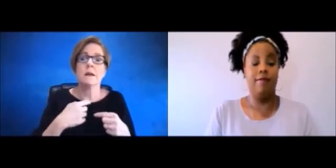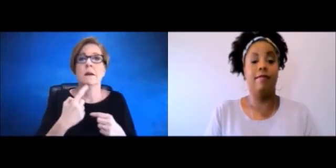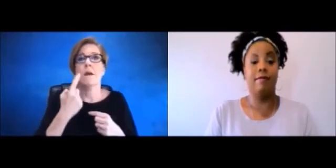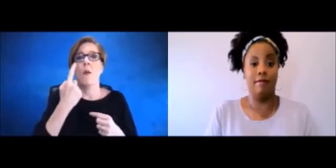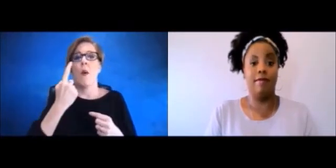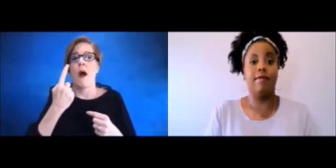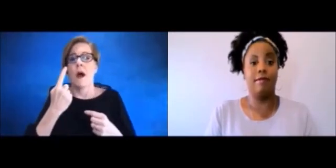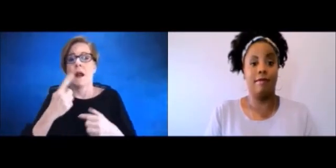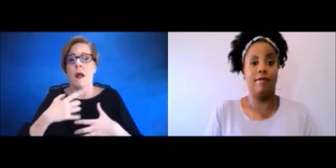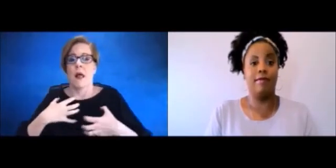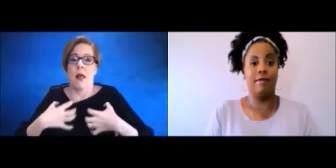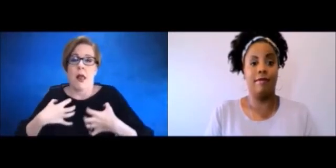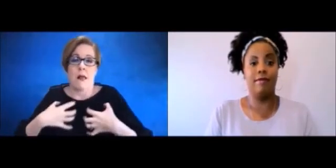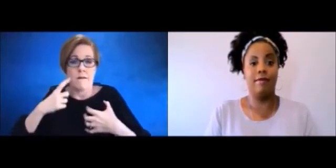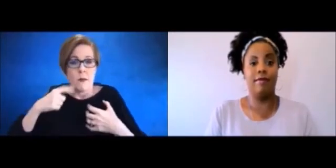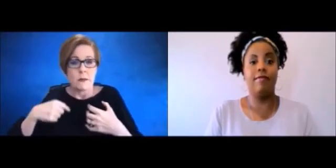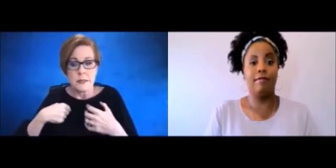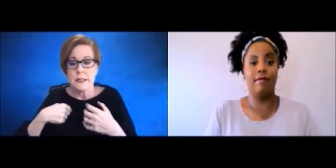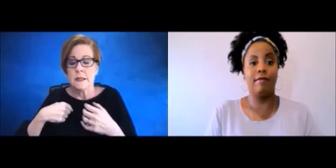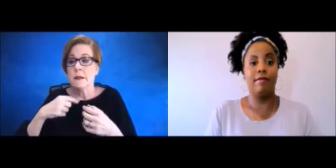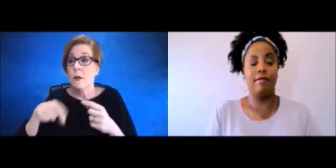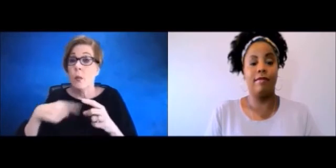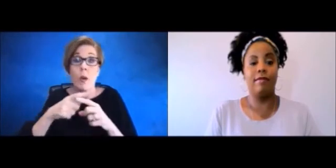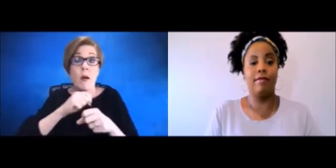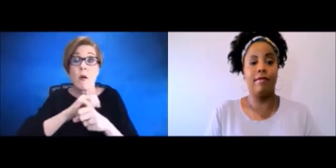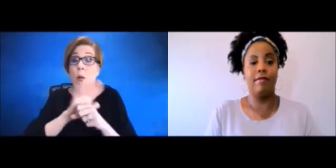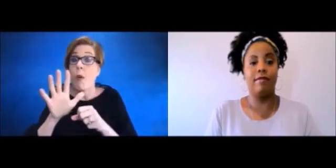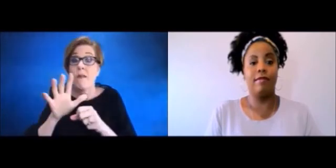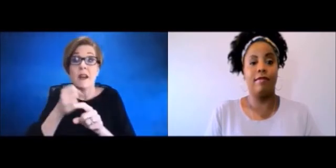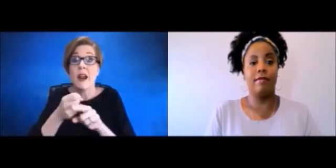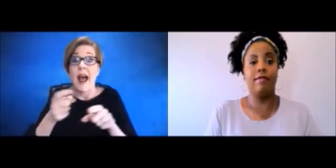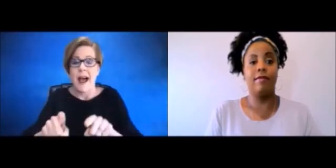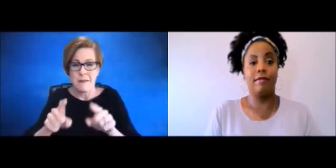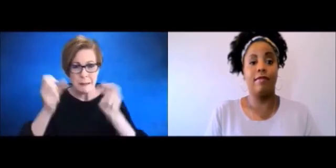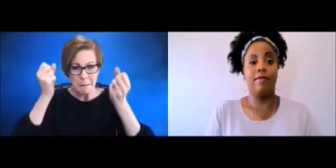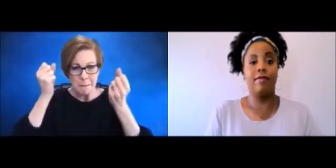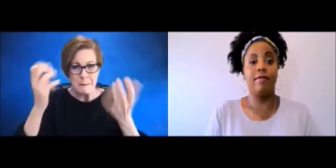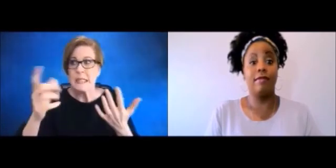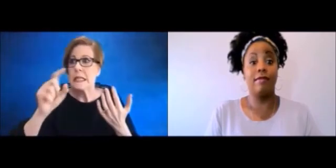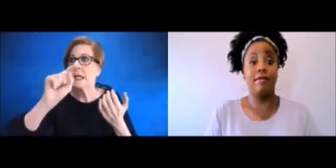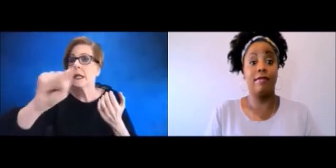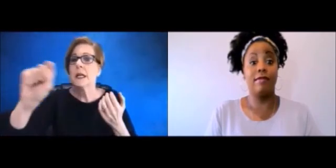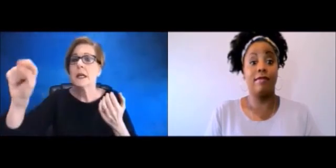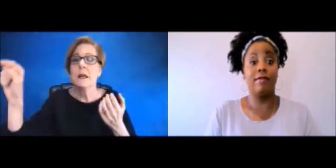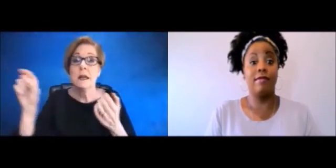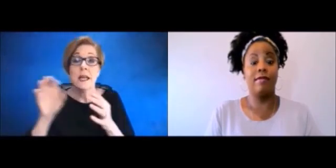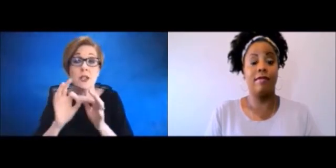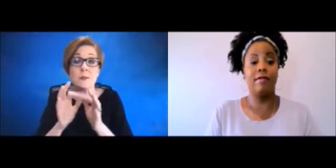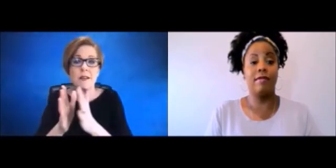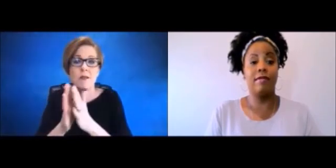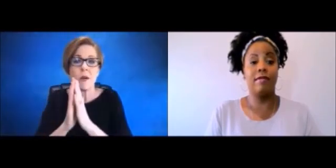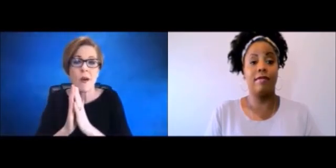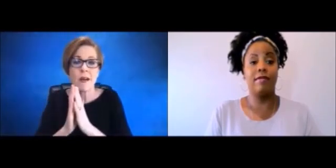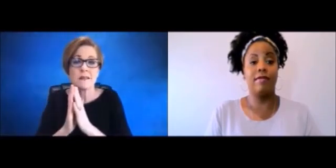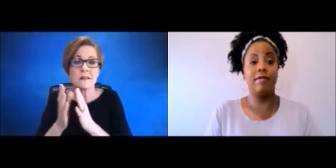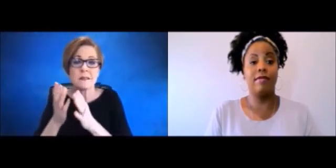initially is that when the transition first started, many of the interpreting requests were not being made. So